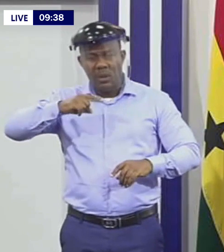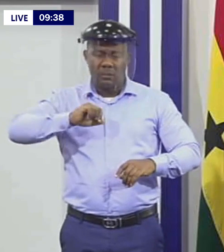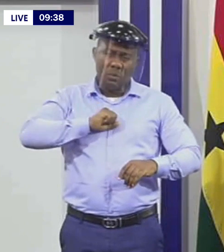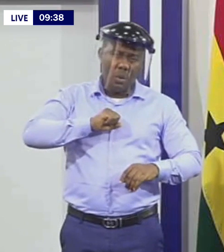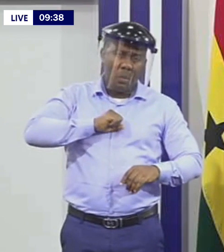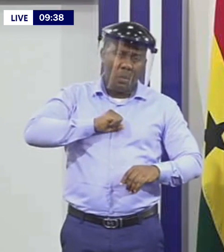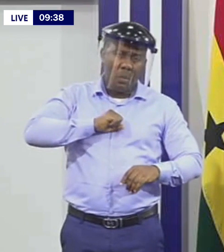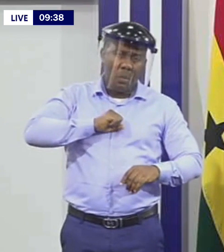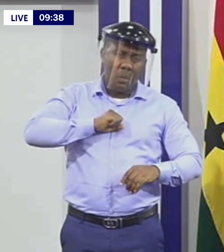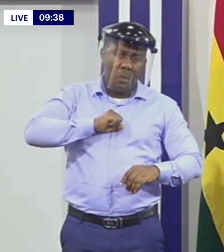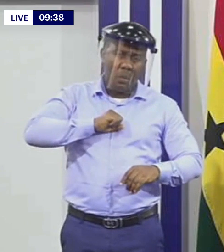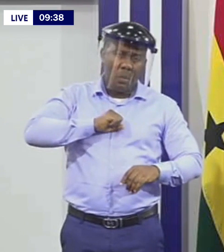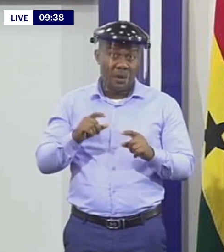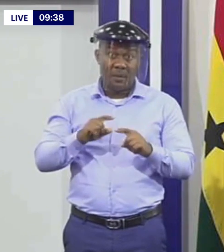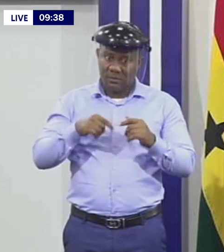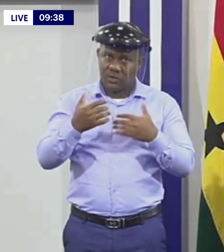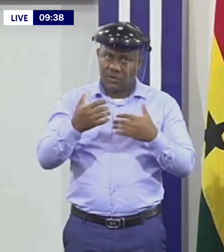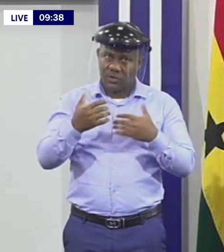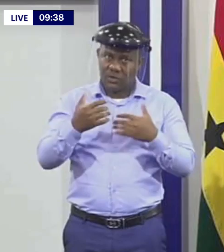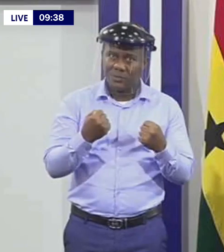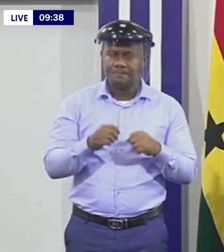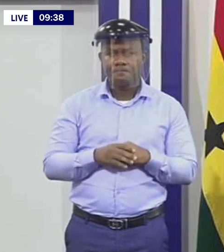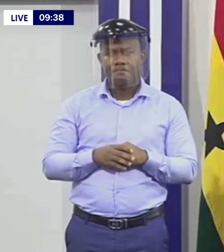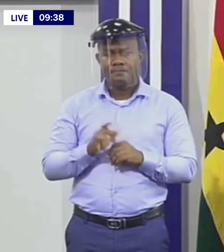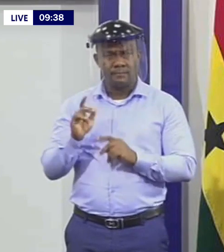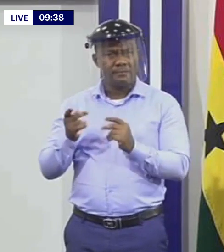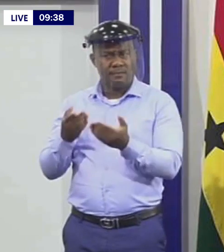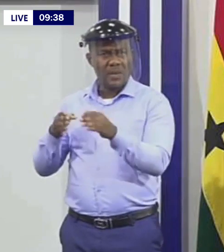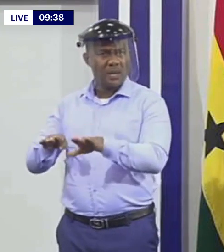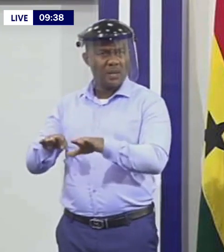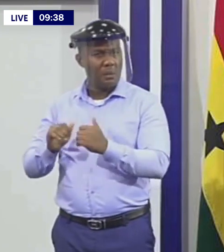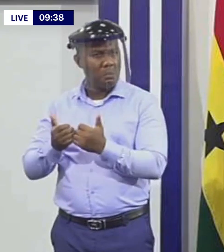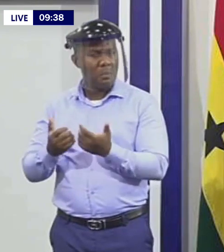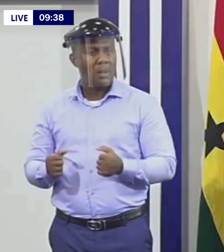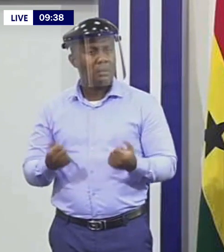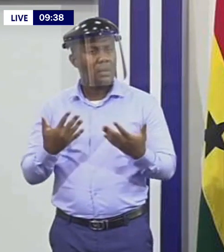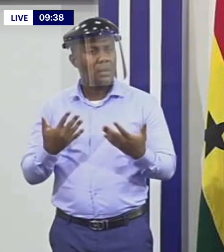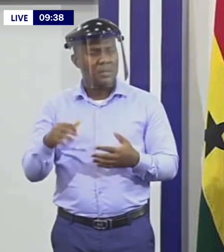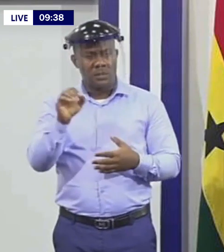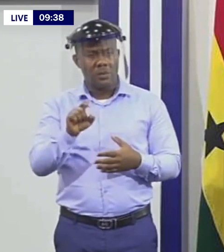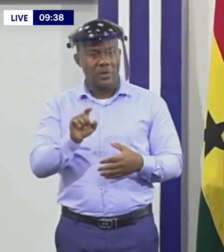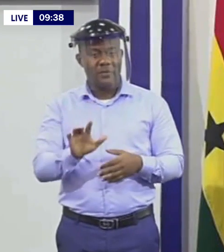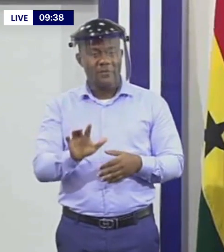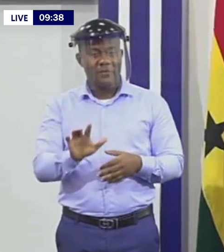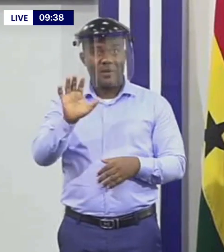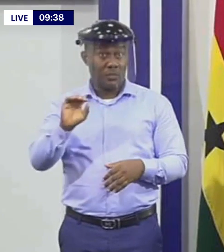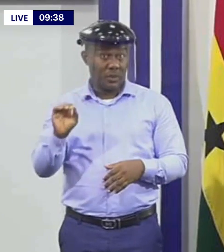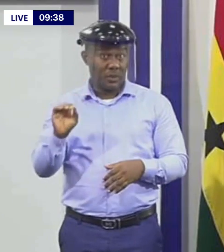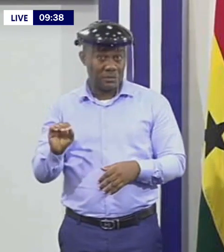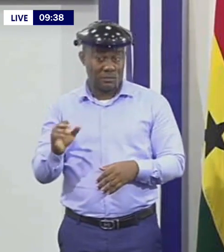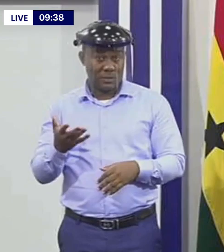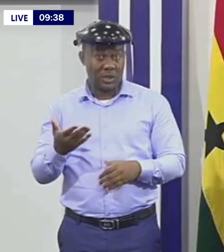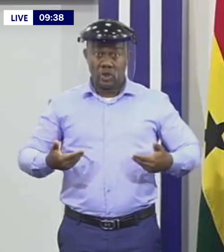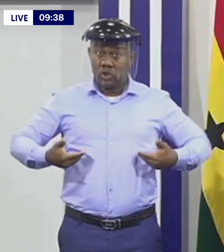disease than adults. The risk of death is about 0.5% among people that are